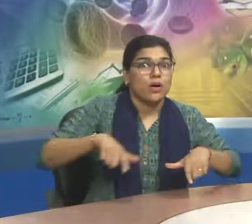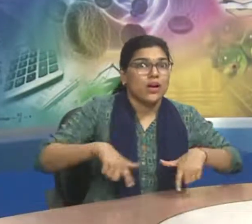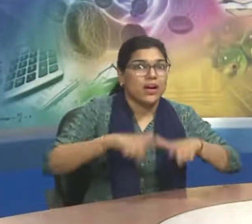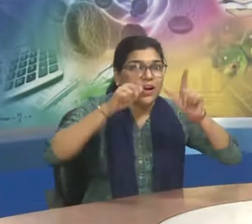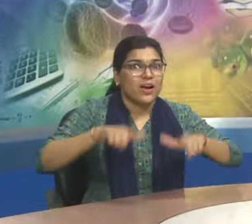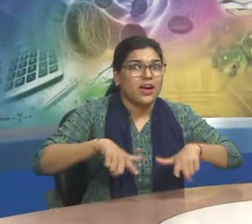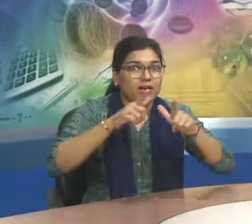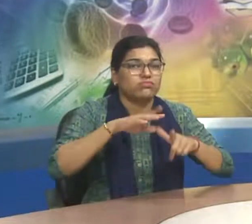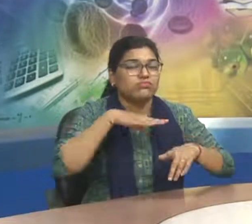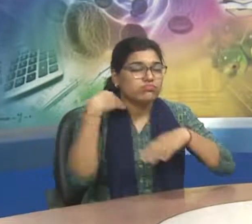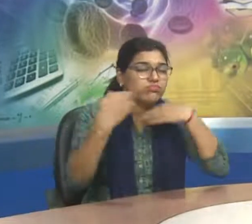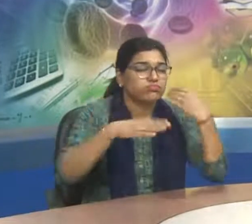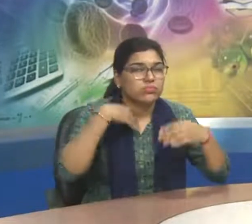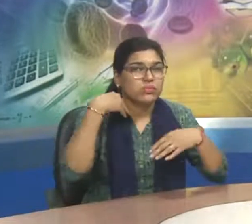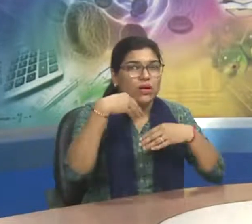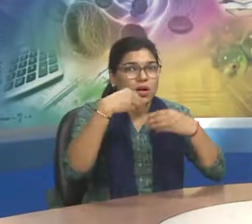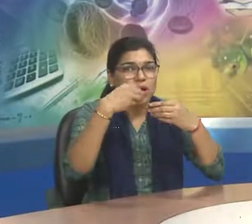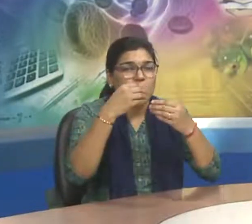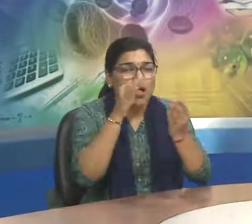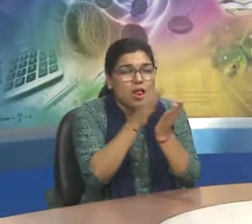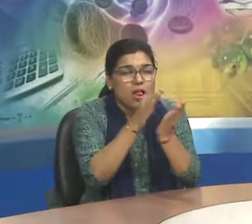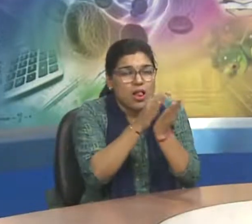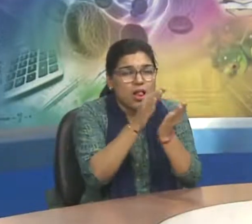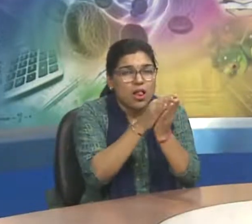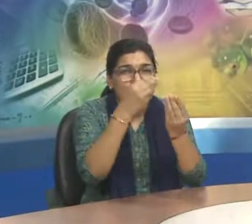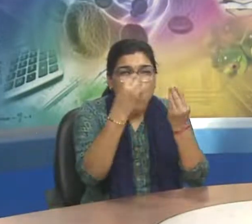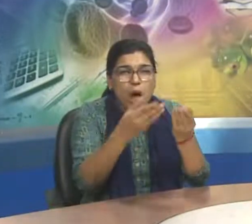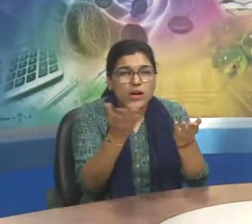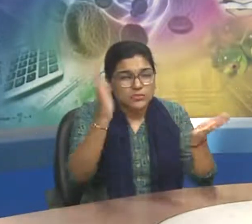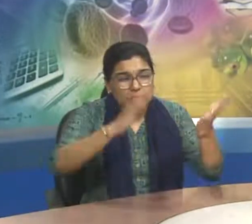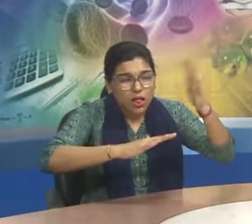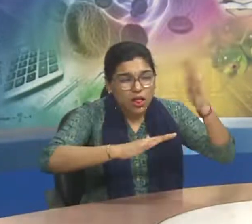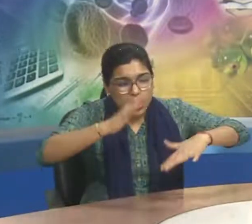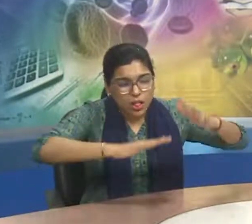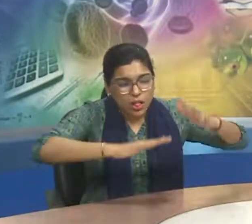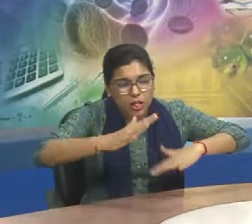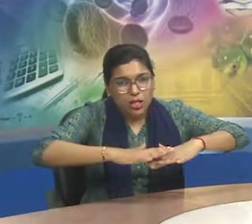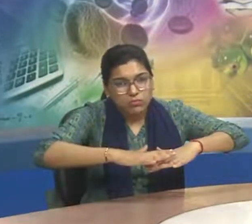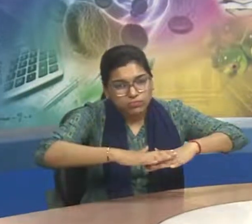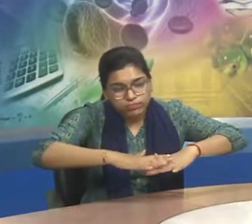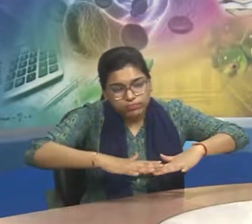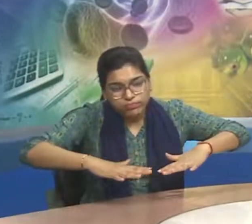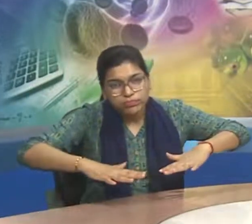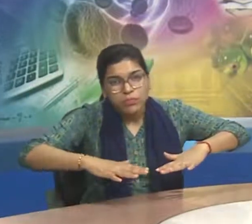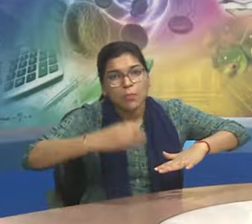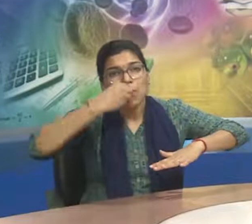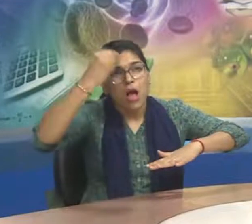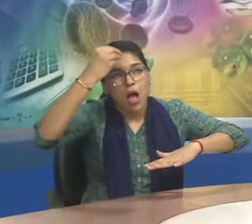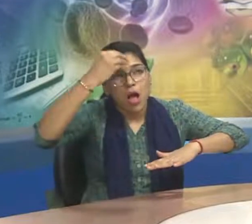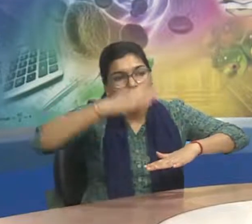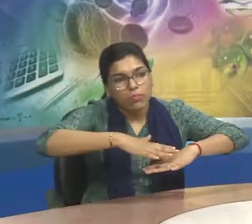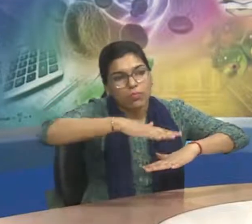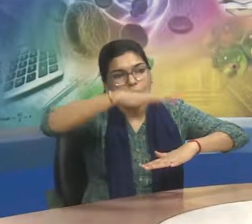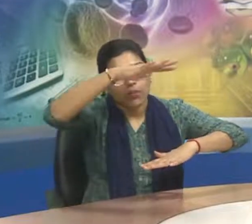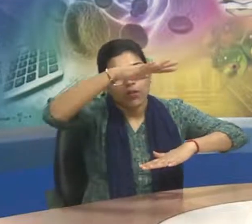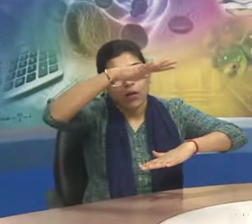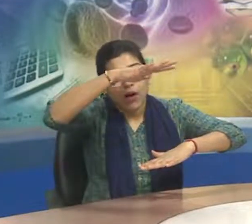that lived during past geological periods, just as coal